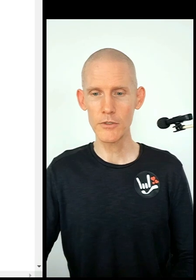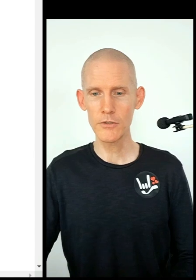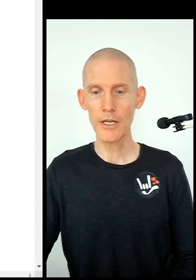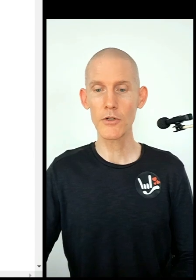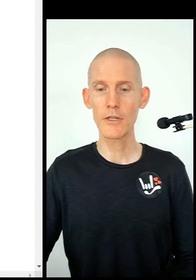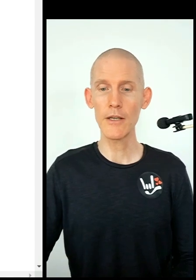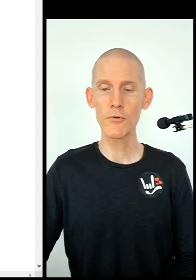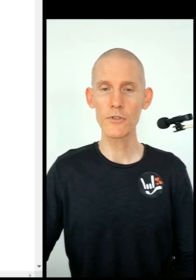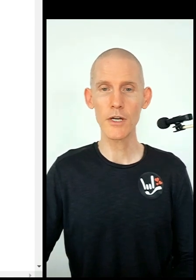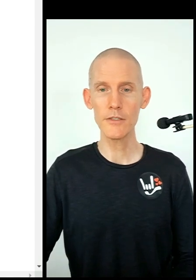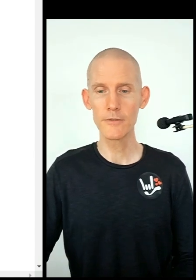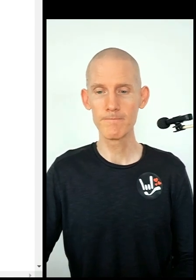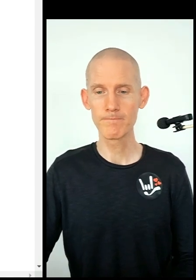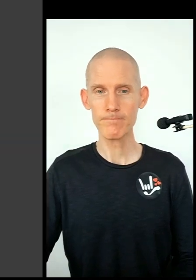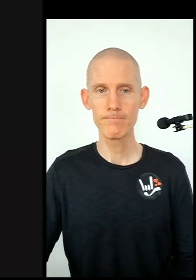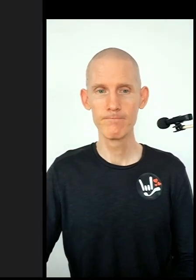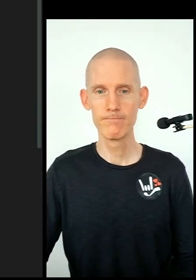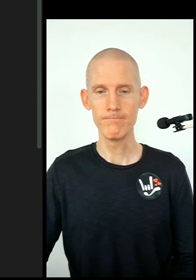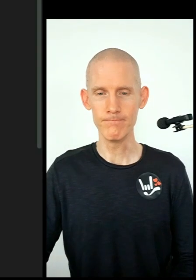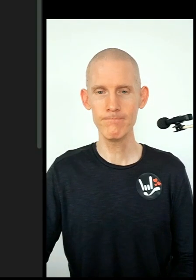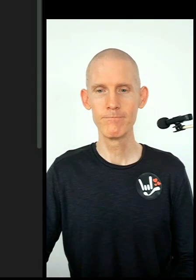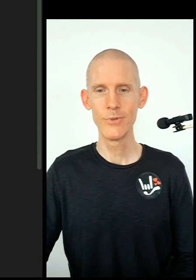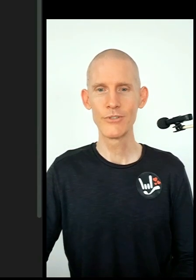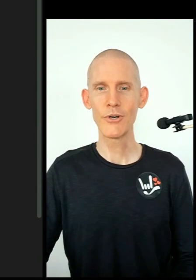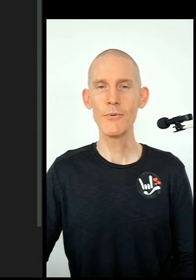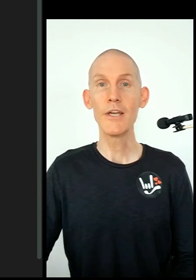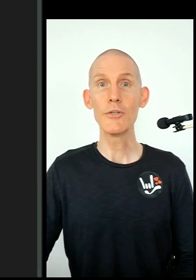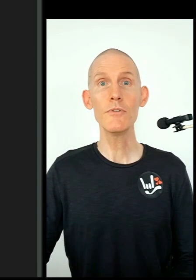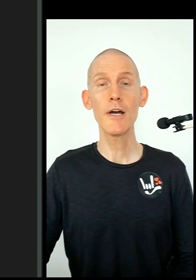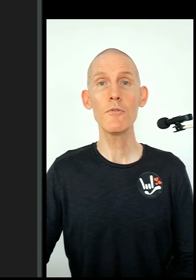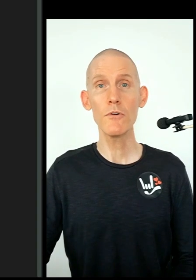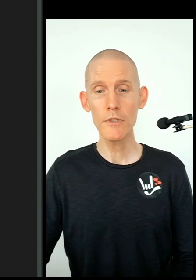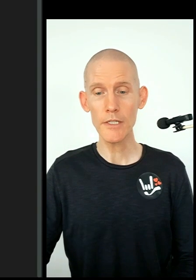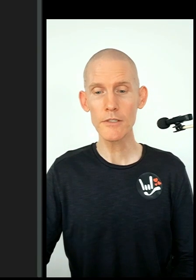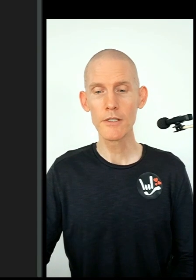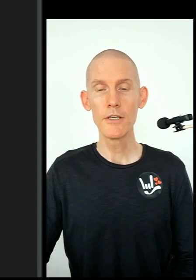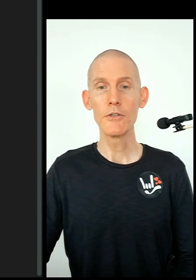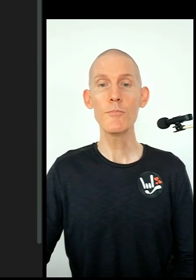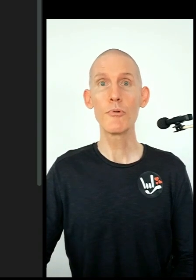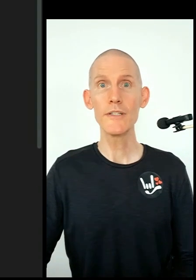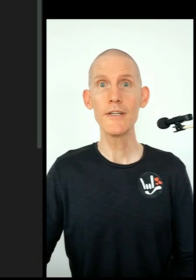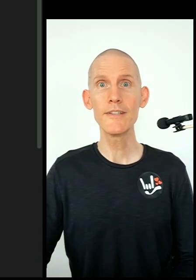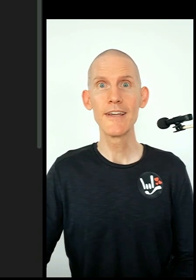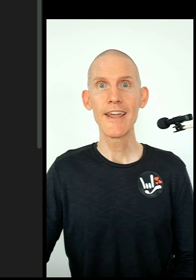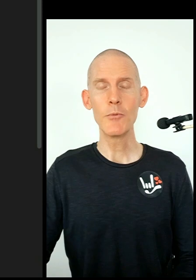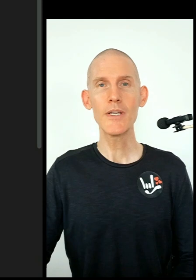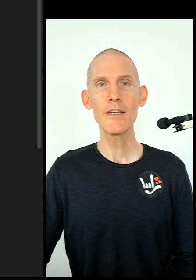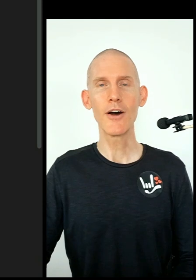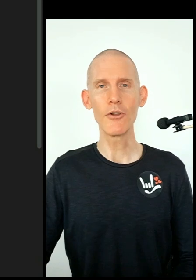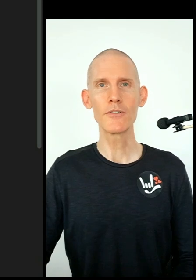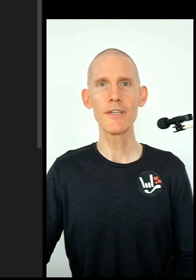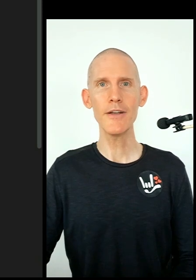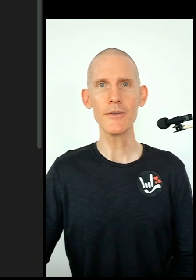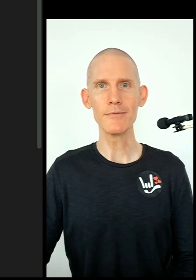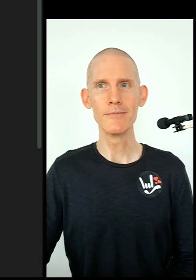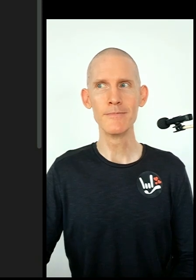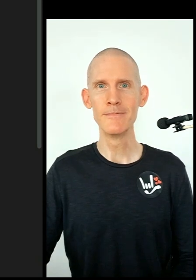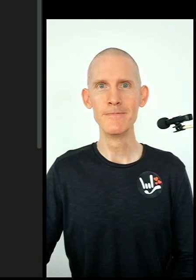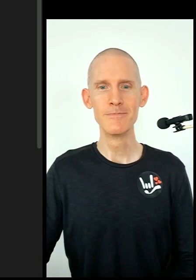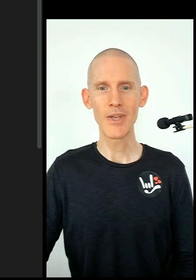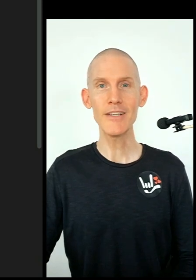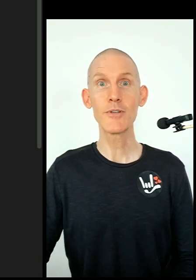So let's take a look at the A4 size. So you download this, you print it, and we can color